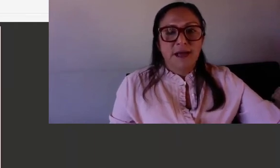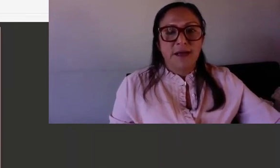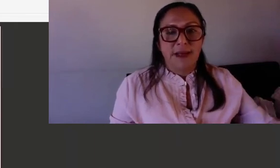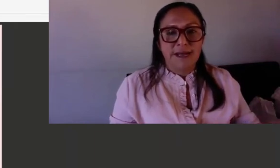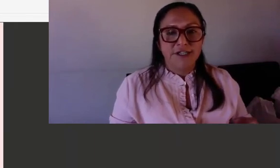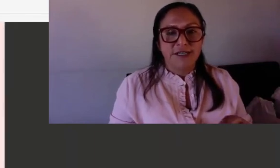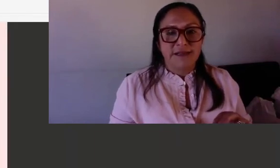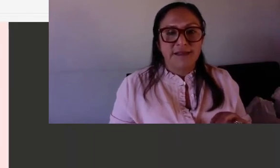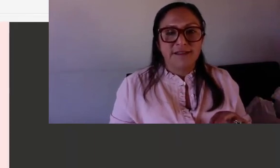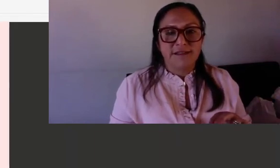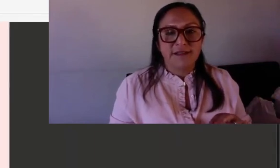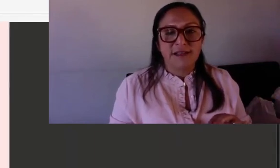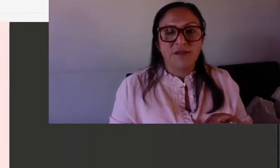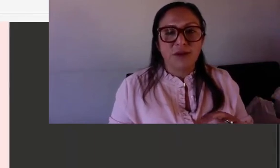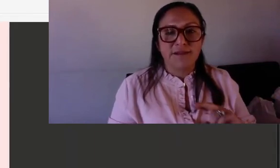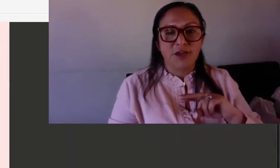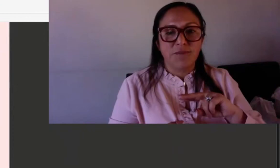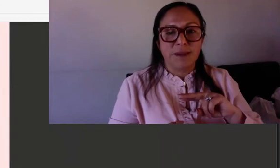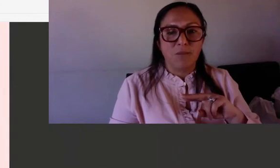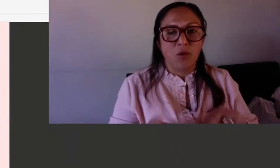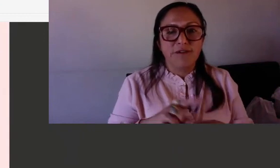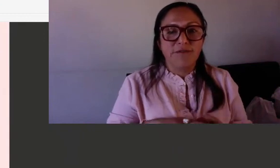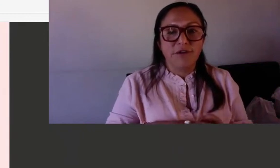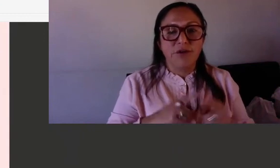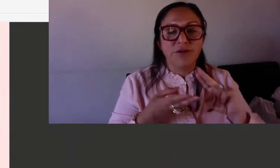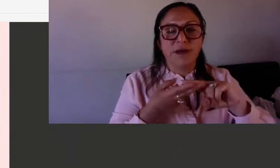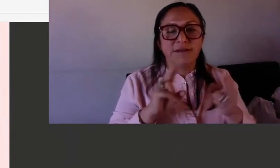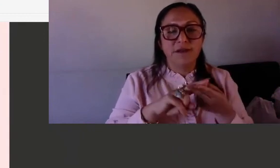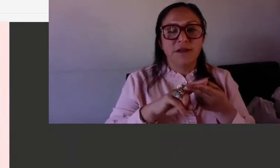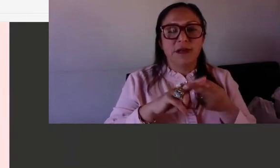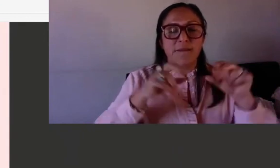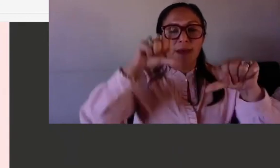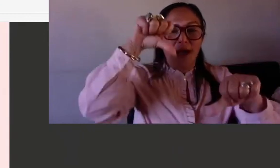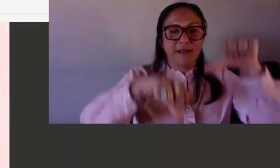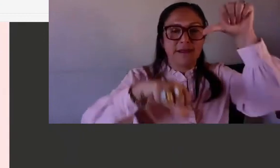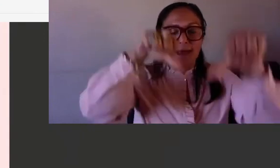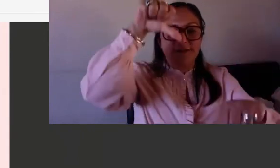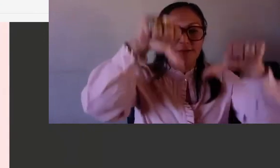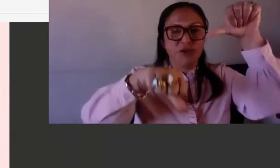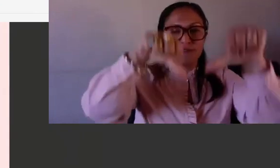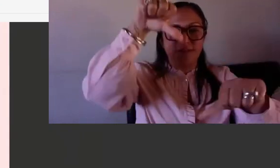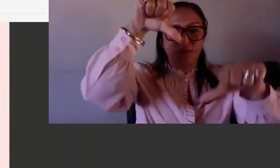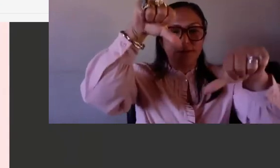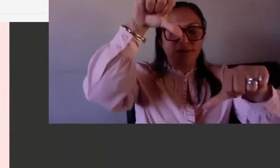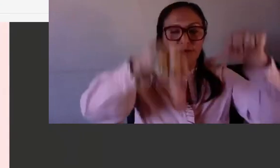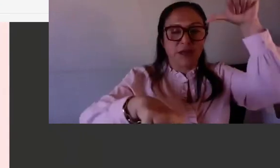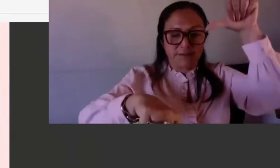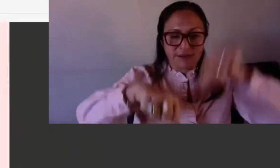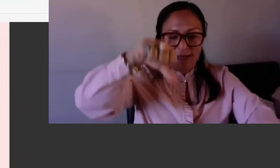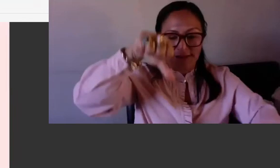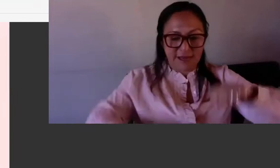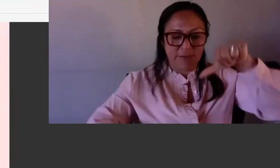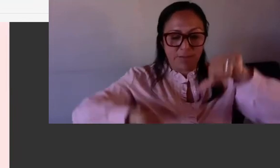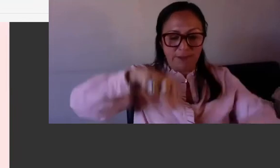Puzzle, I mentioned that this one is a little bit more difficult. Puzzle, I like to use this one, the two